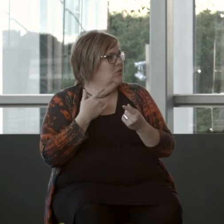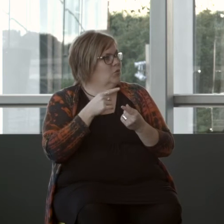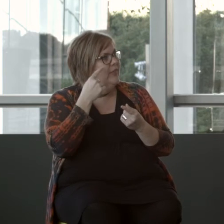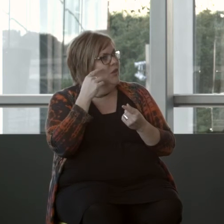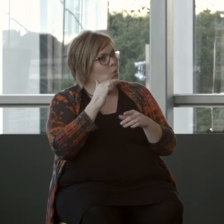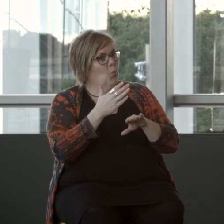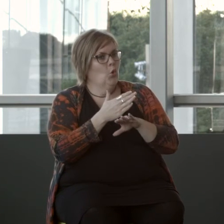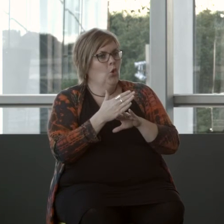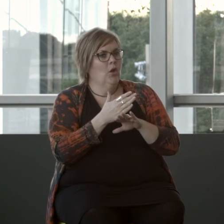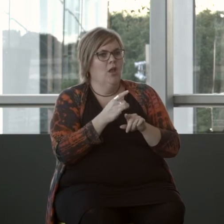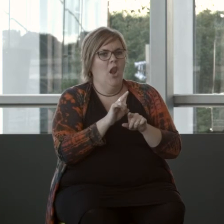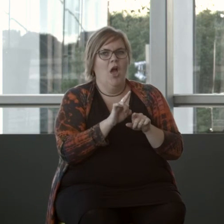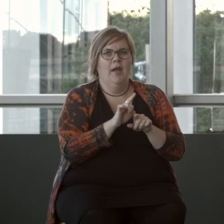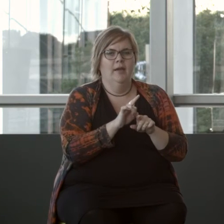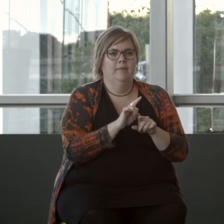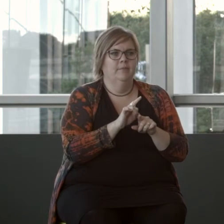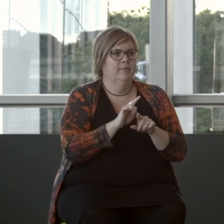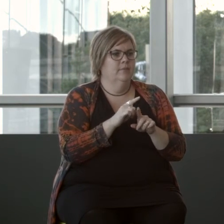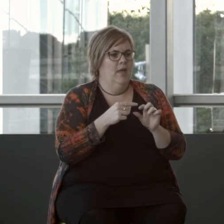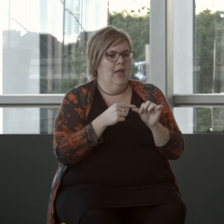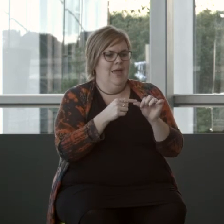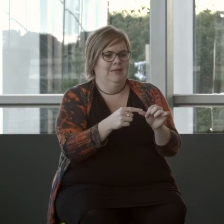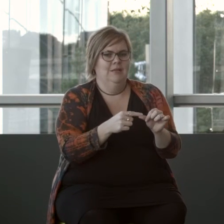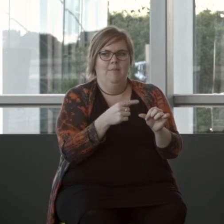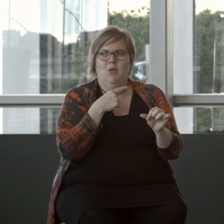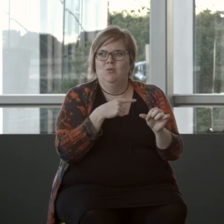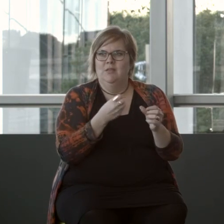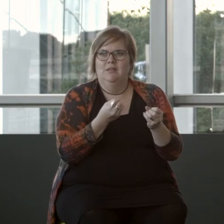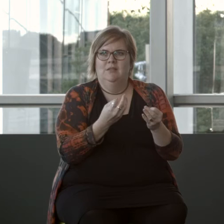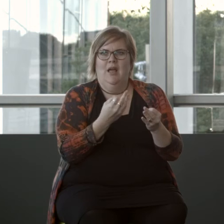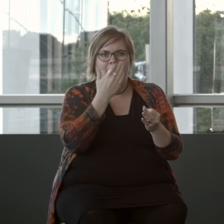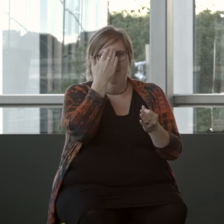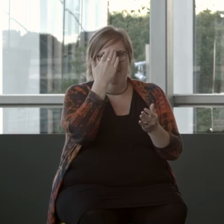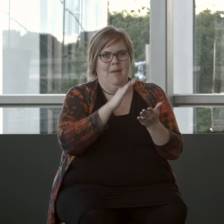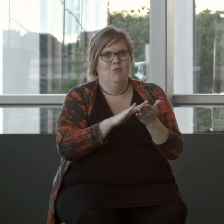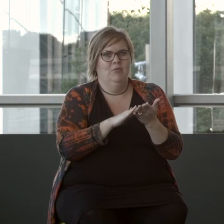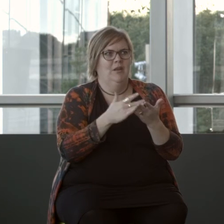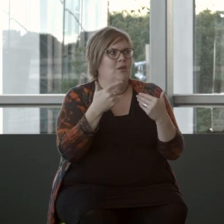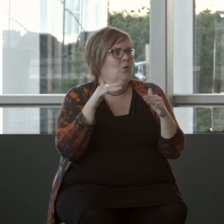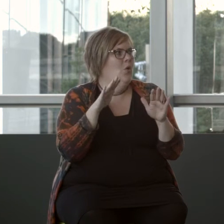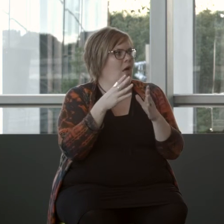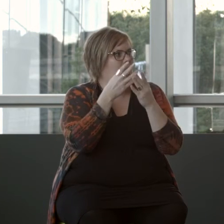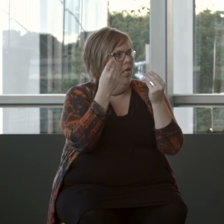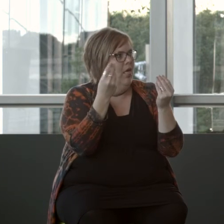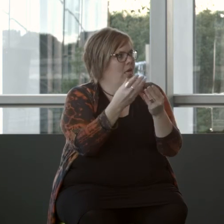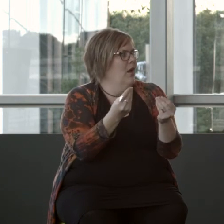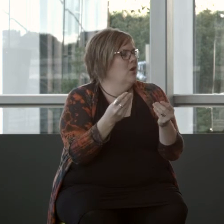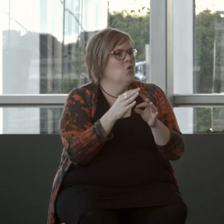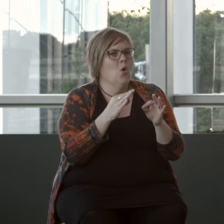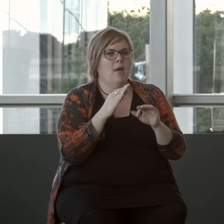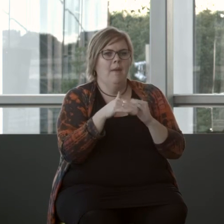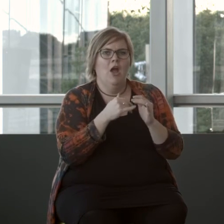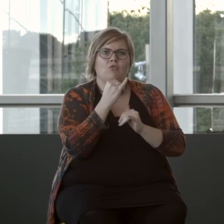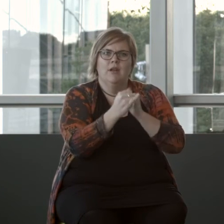as acting as a kind of antidote to a crisis of memory? Because you talk also about, your work is not just about criticizing